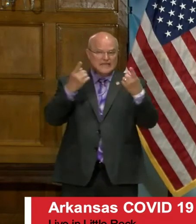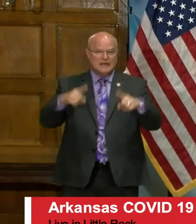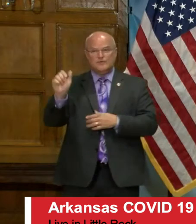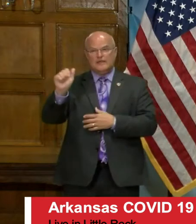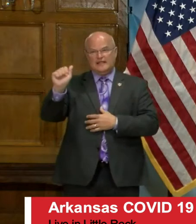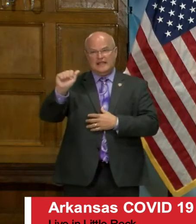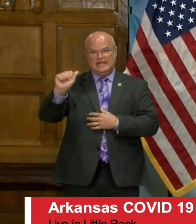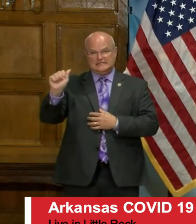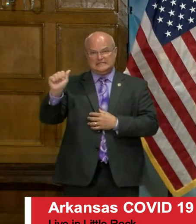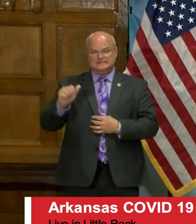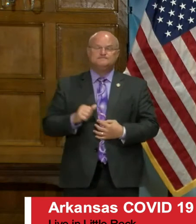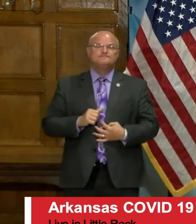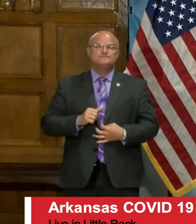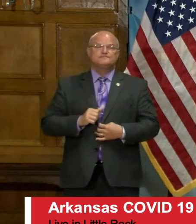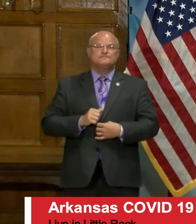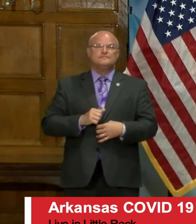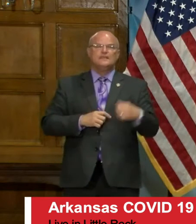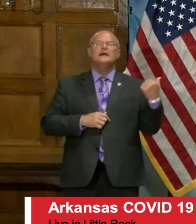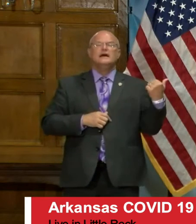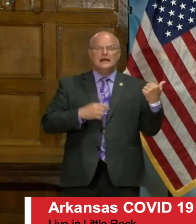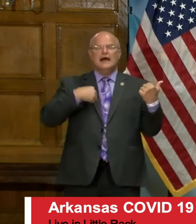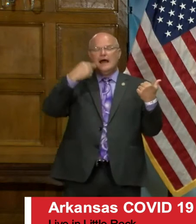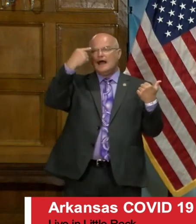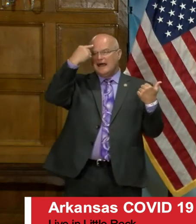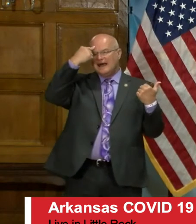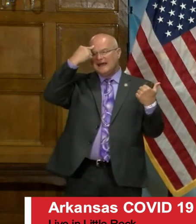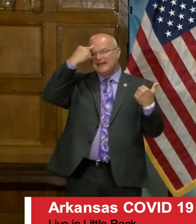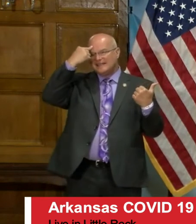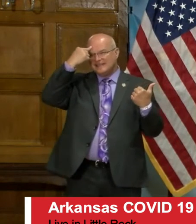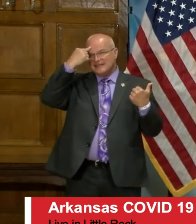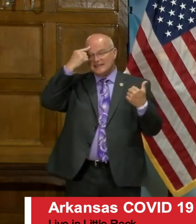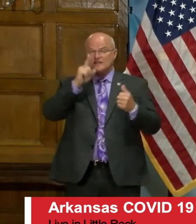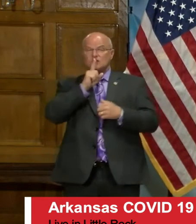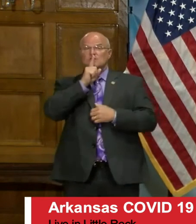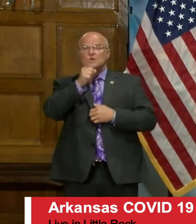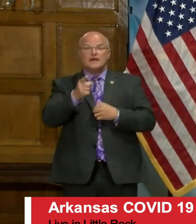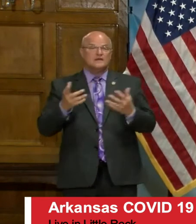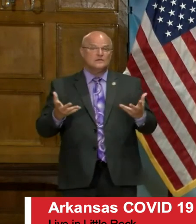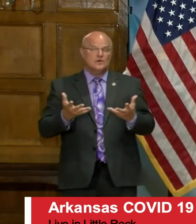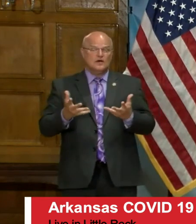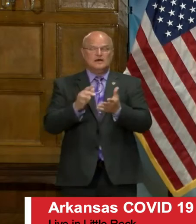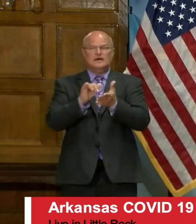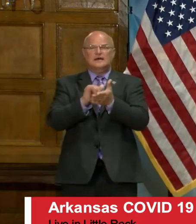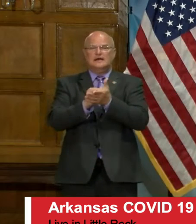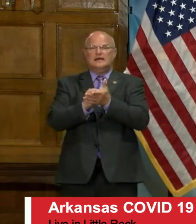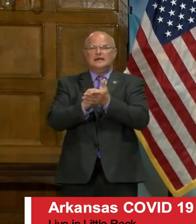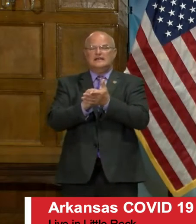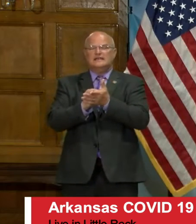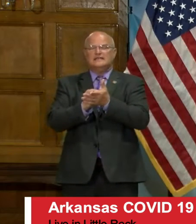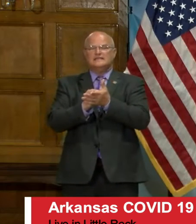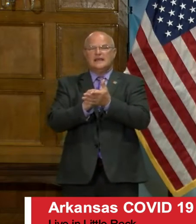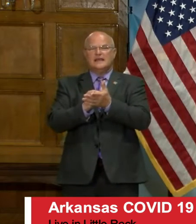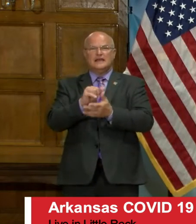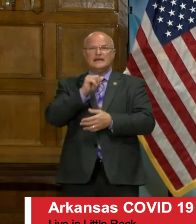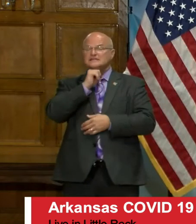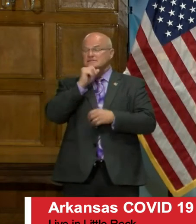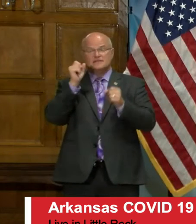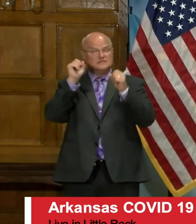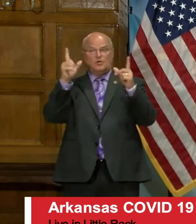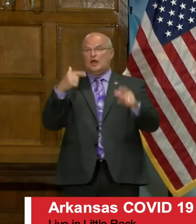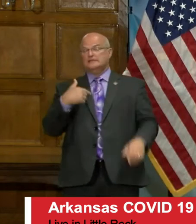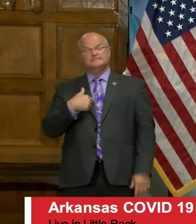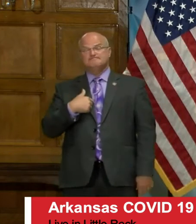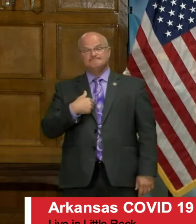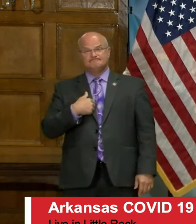athletics? I think the reality is that that's not a